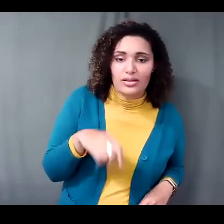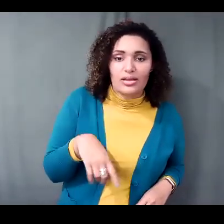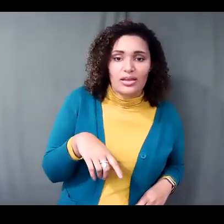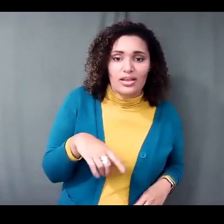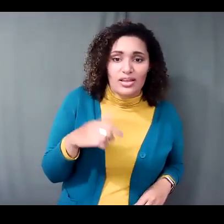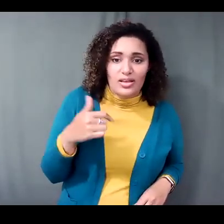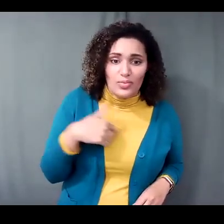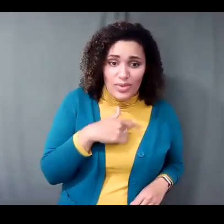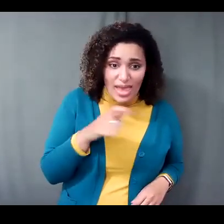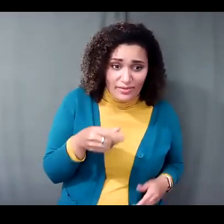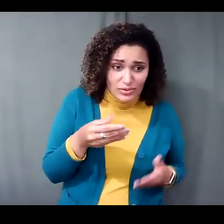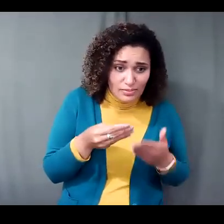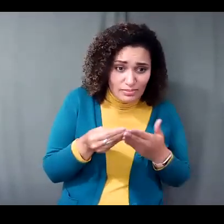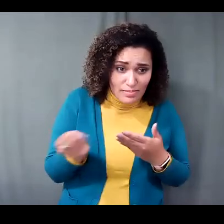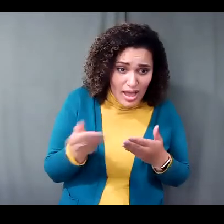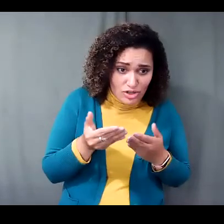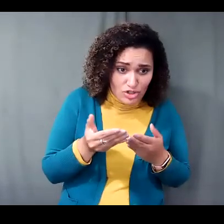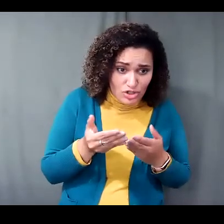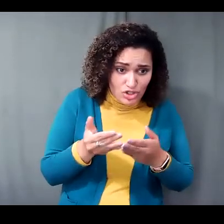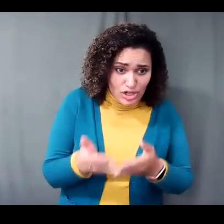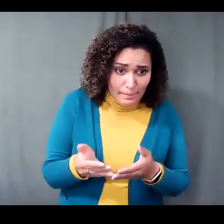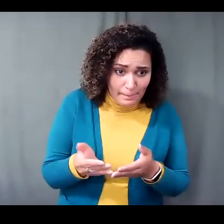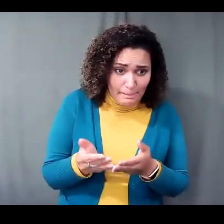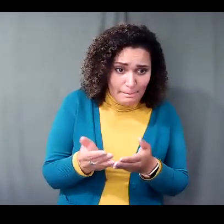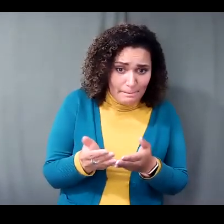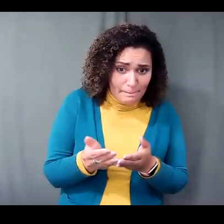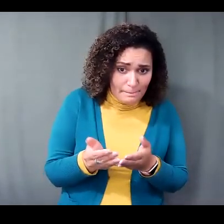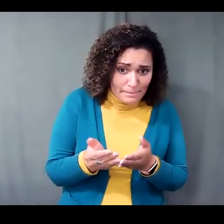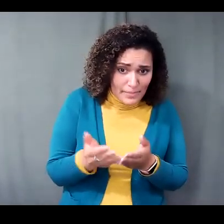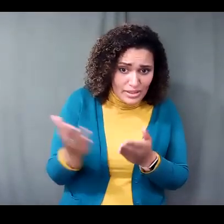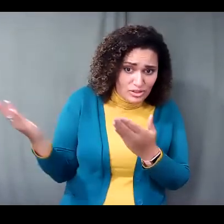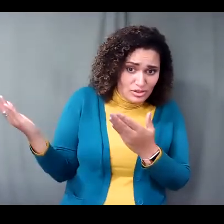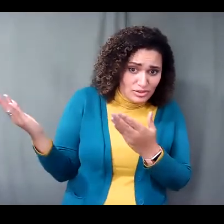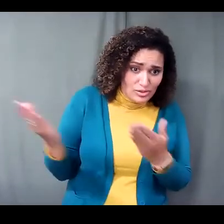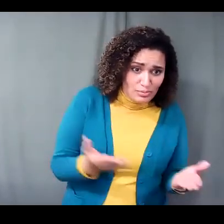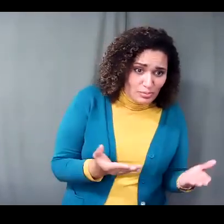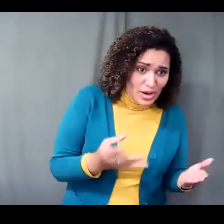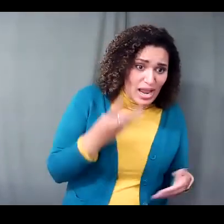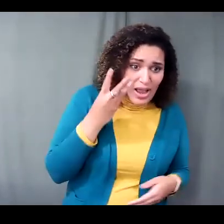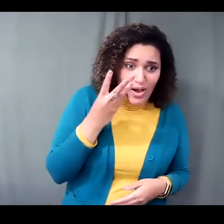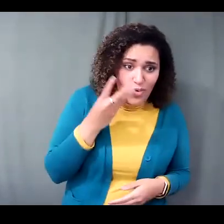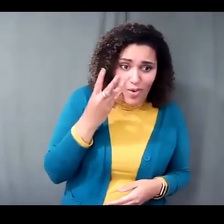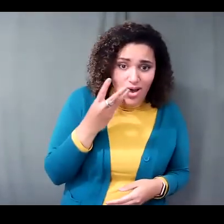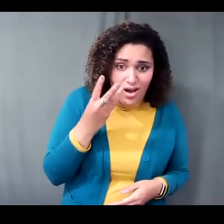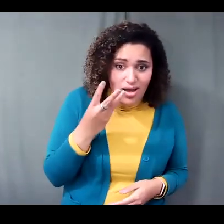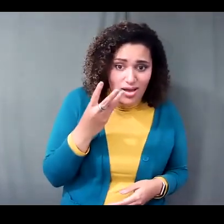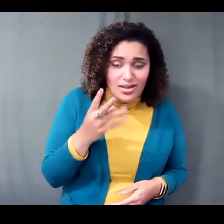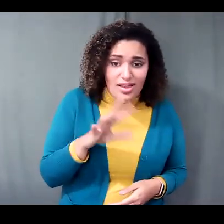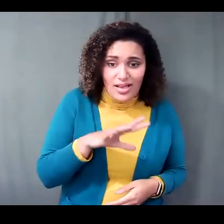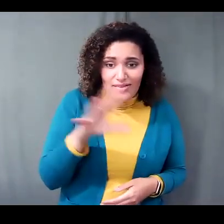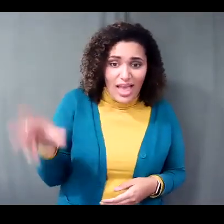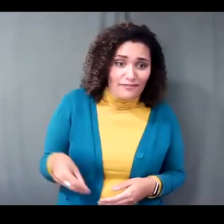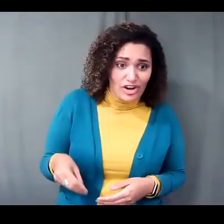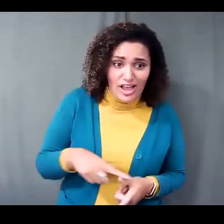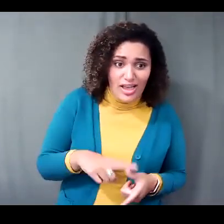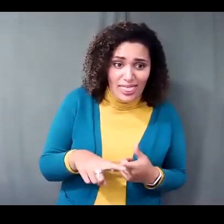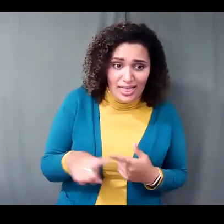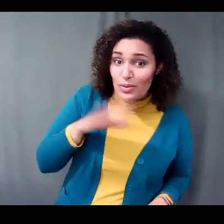in. And I think we're going to just stick with this, like the most boring plain cork and nothing else, because we can't figure out anything else to make it easy to reopen.